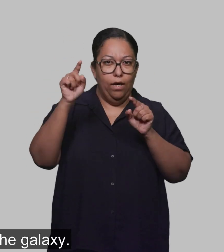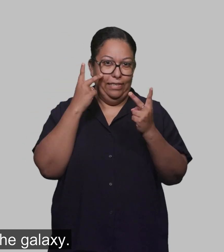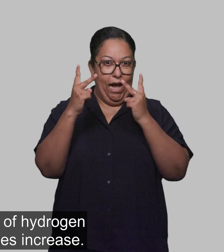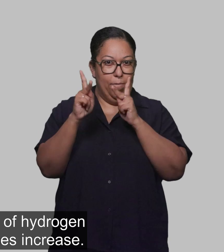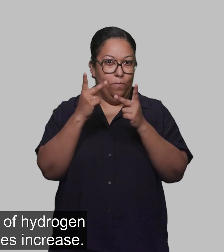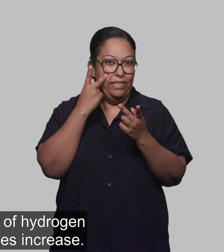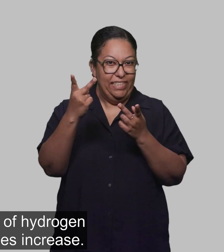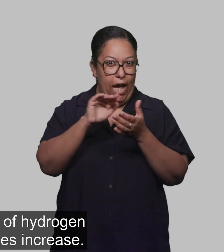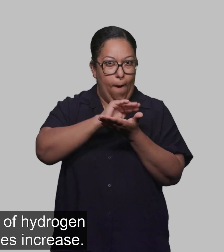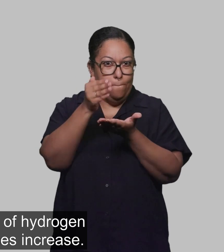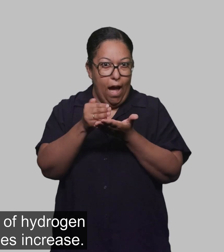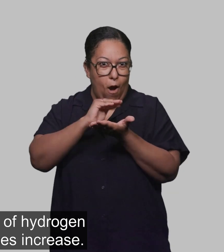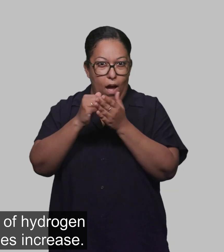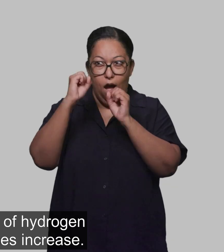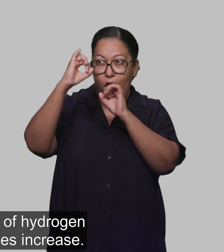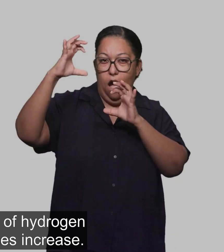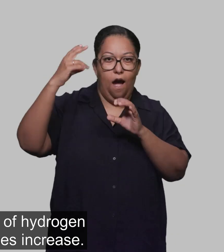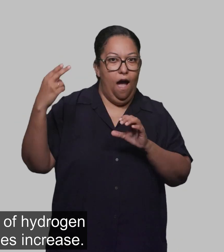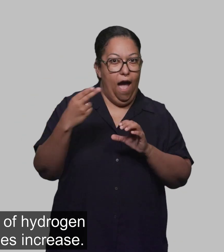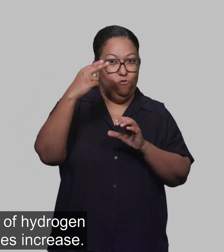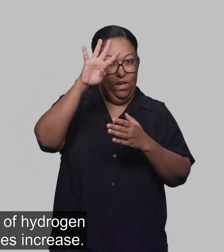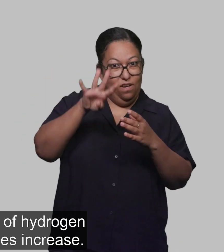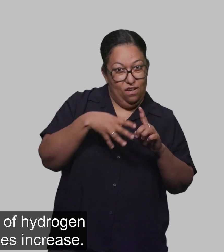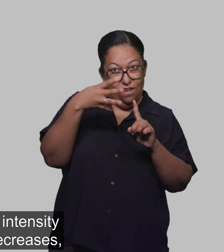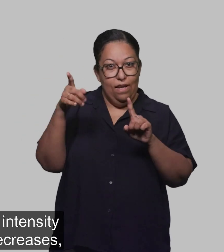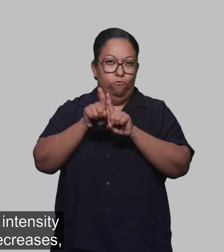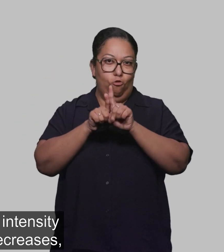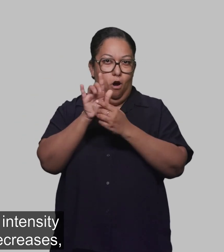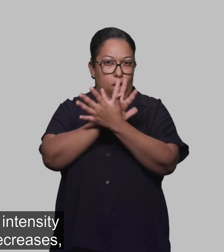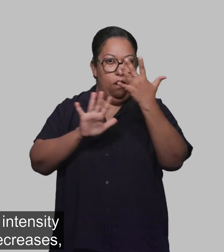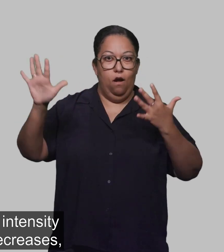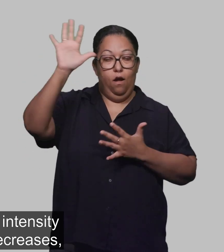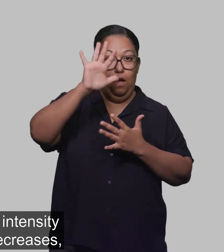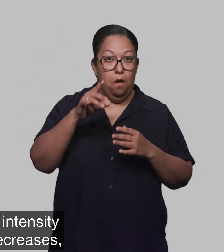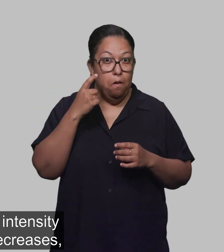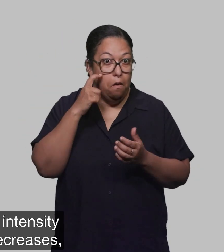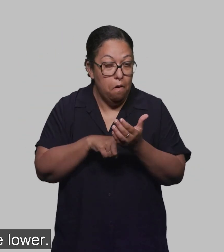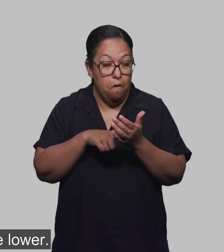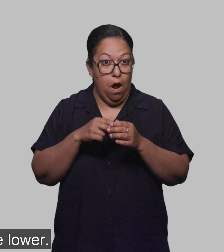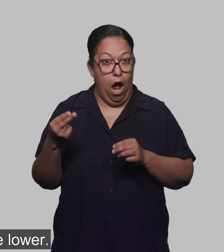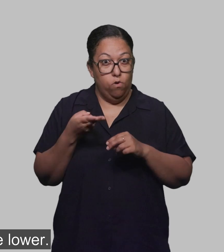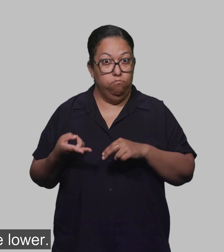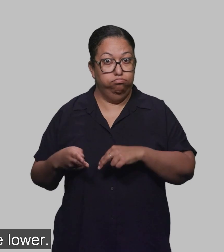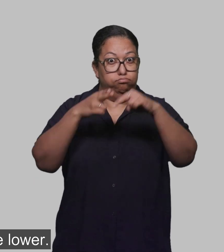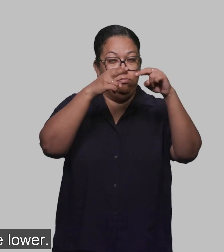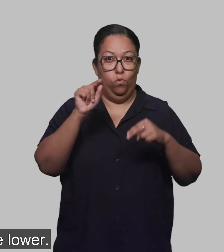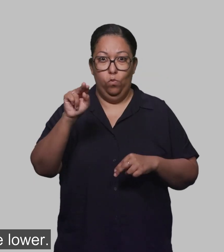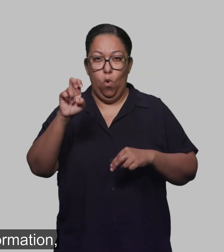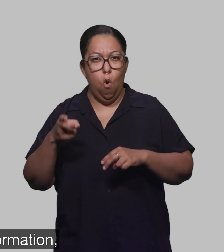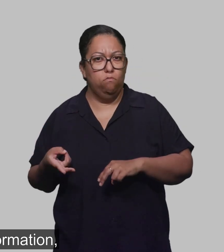galaxy. When the amount of hydrogen increases, the tones increase. And when the intensity of hydrogen decreases, the tones are